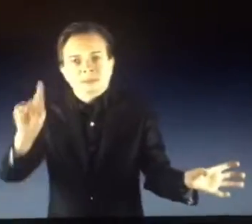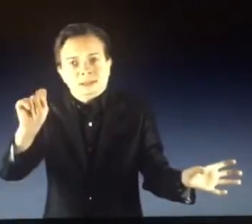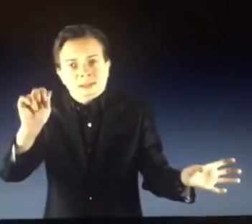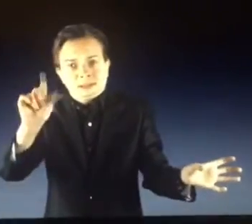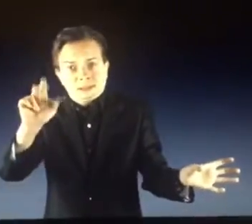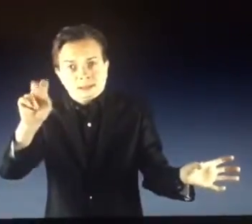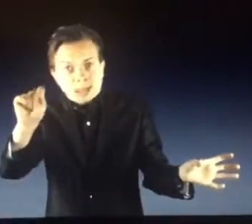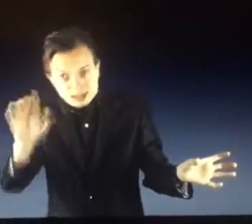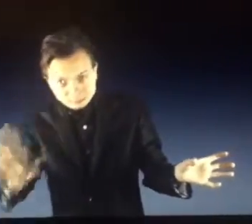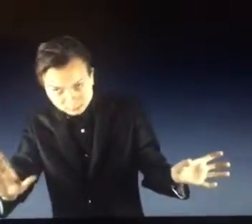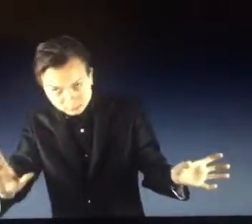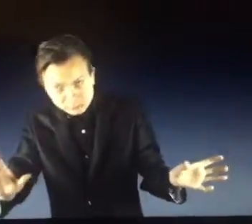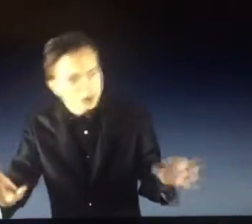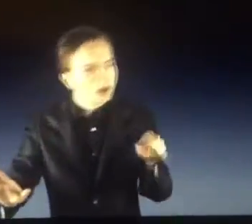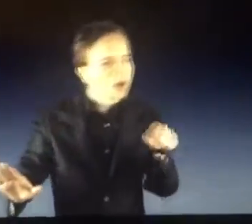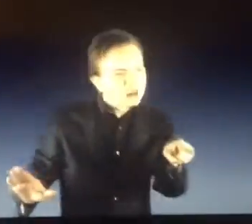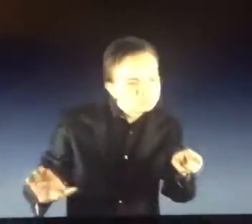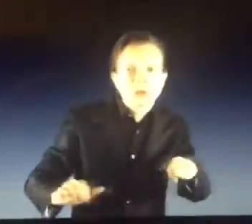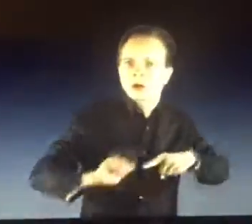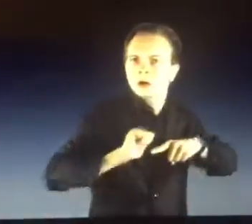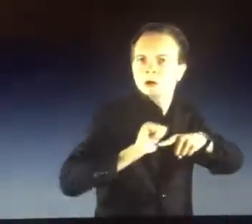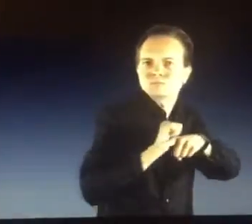people typically think talent means,